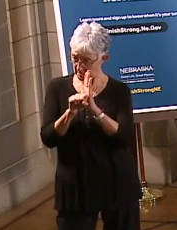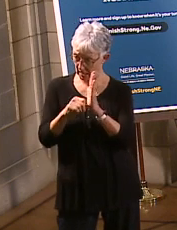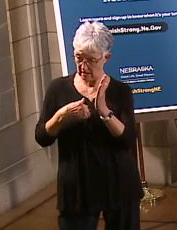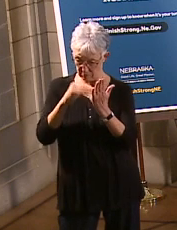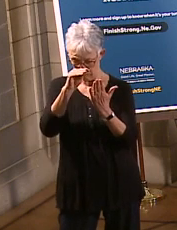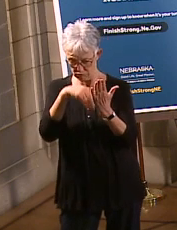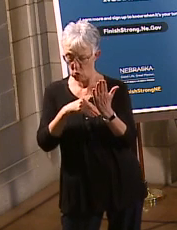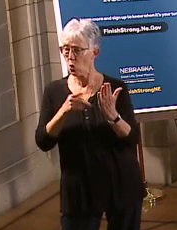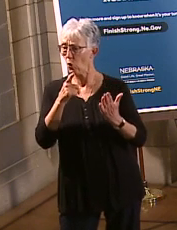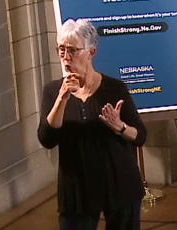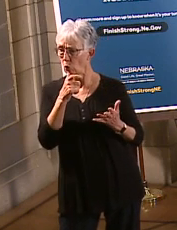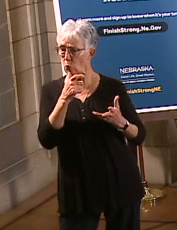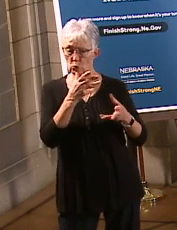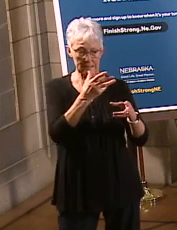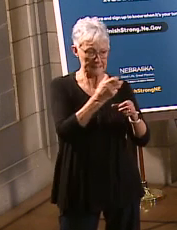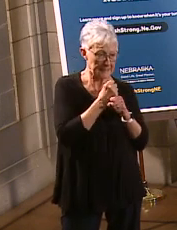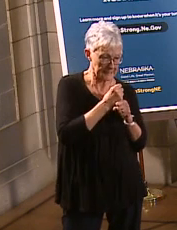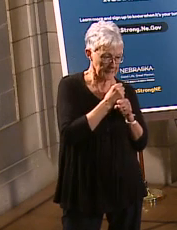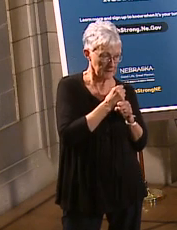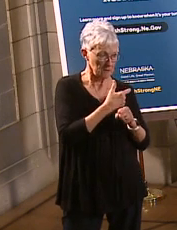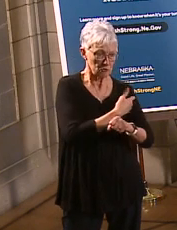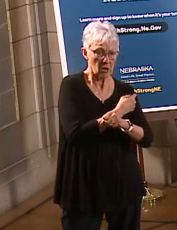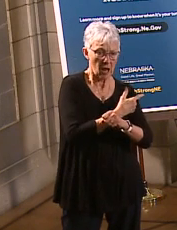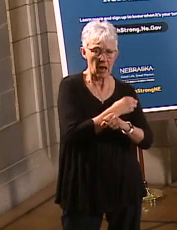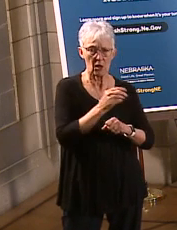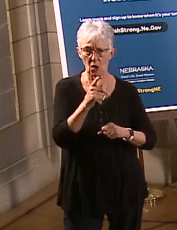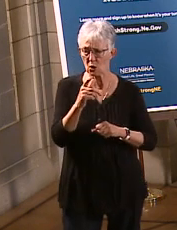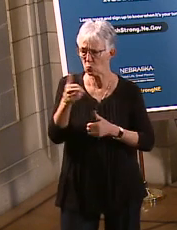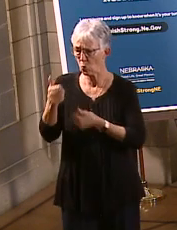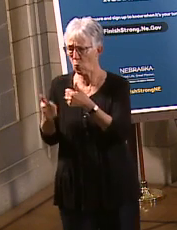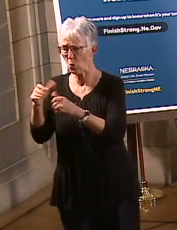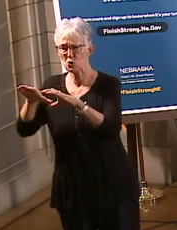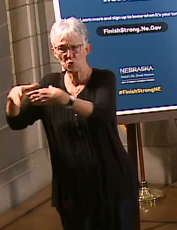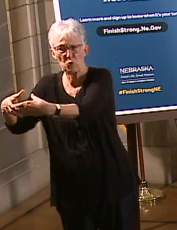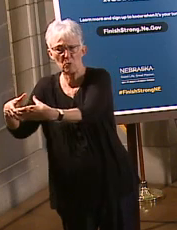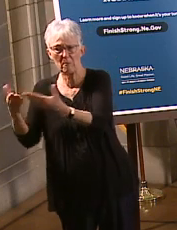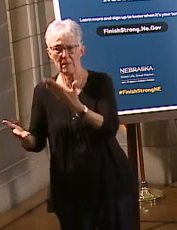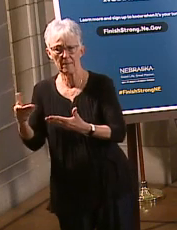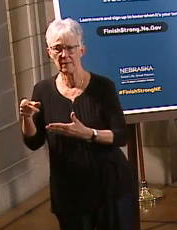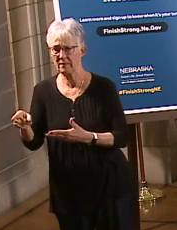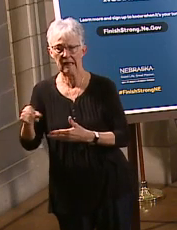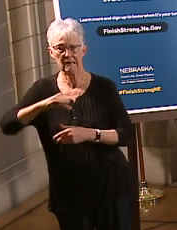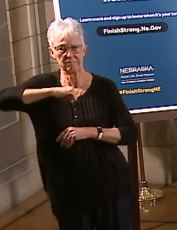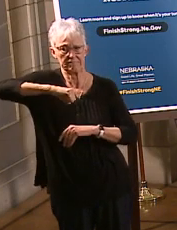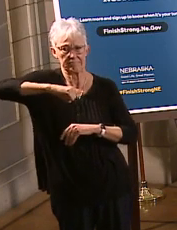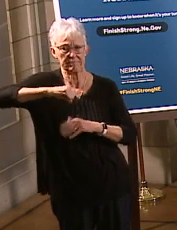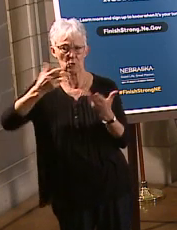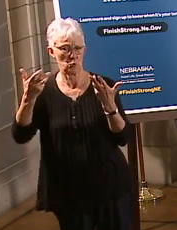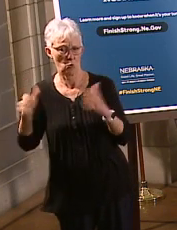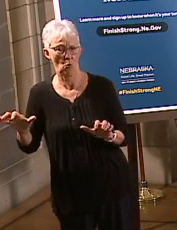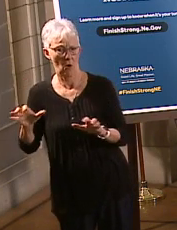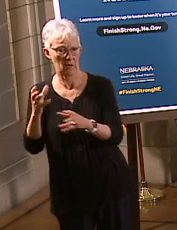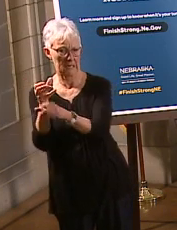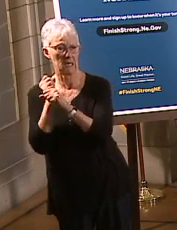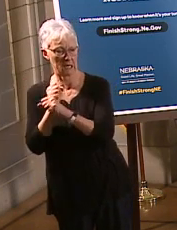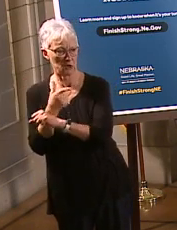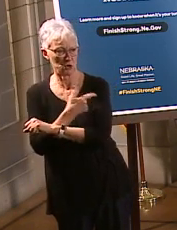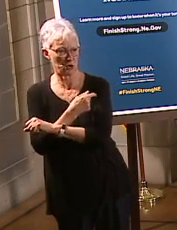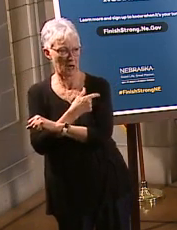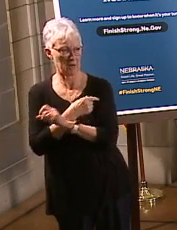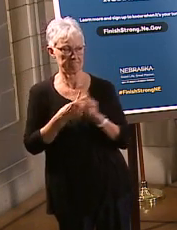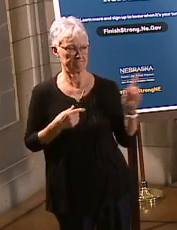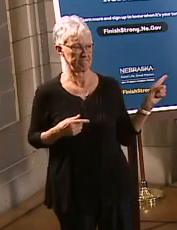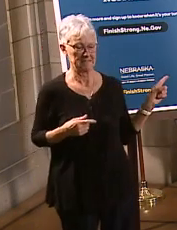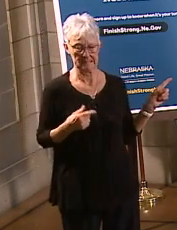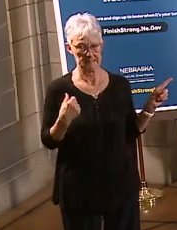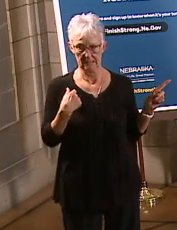in the state, groups, or, is there, who's to be hesitant and a wait-and-see attitude and so forth? We're actually not